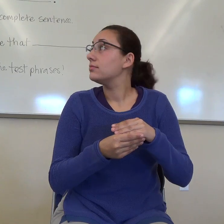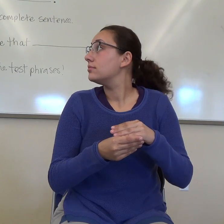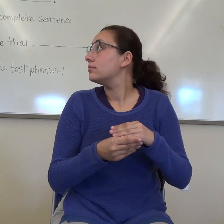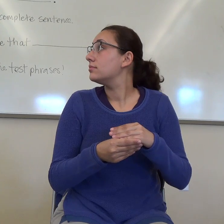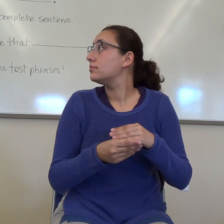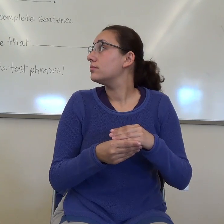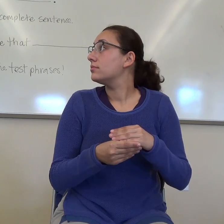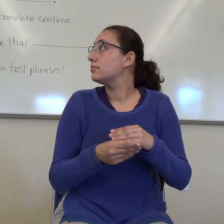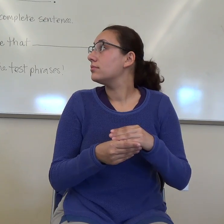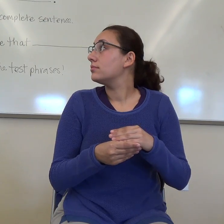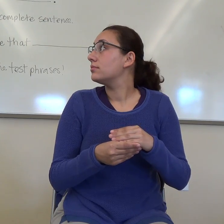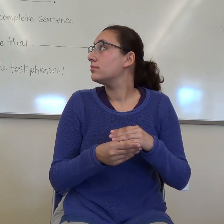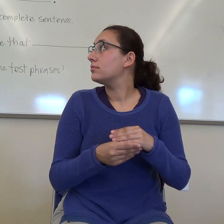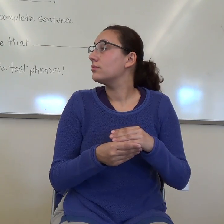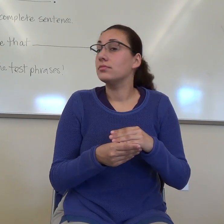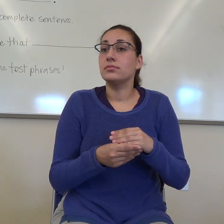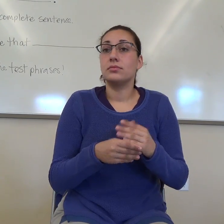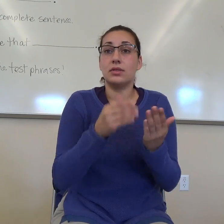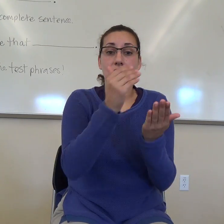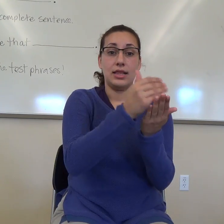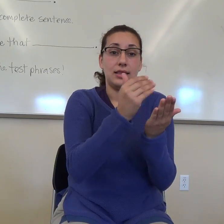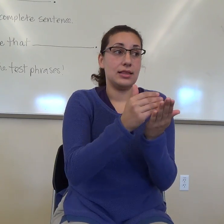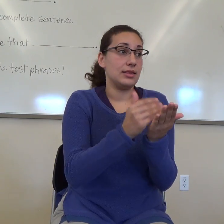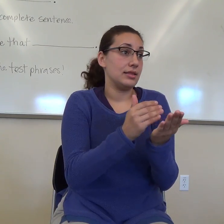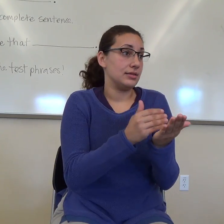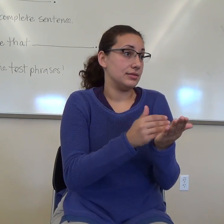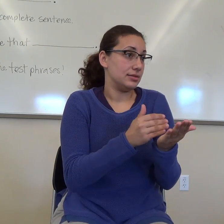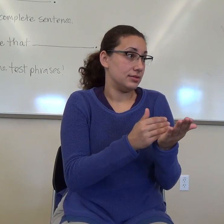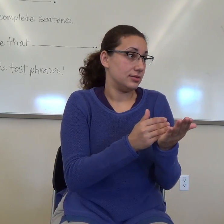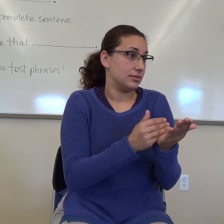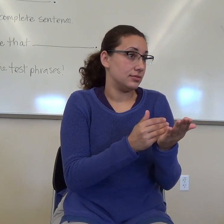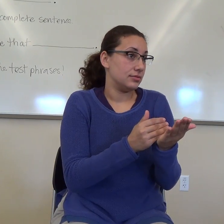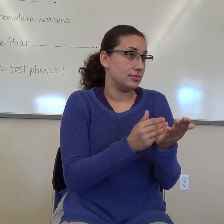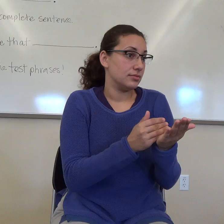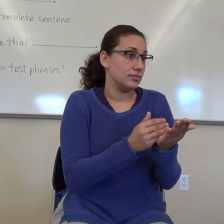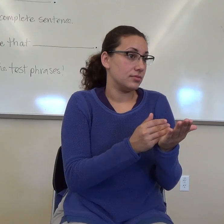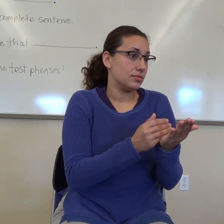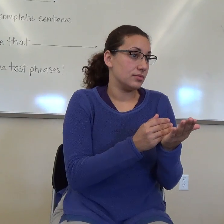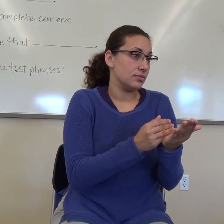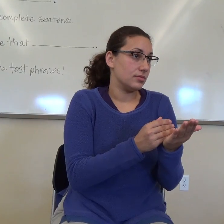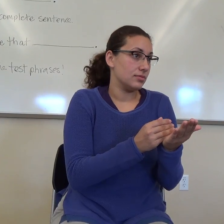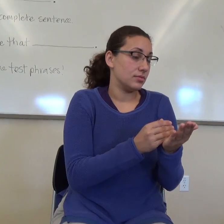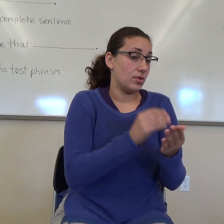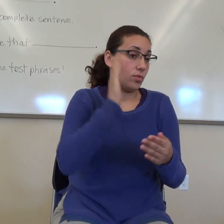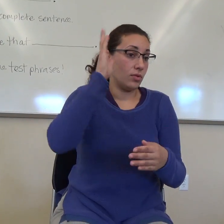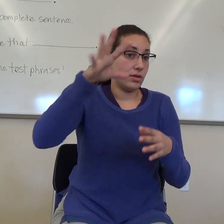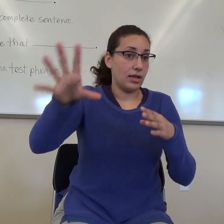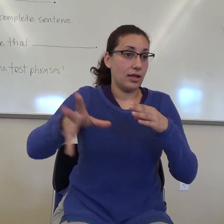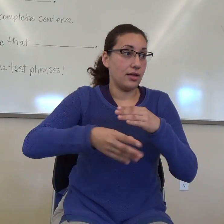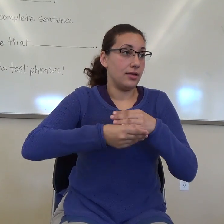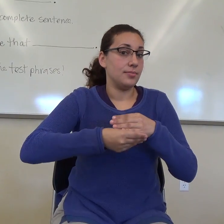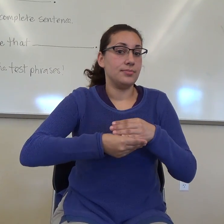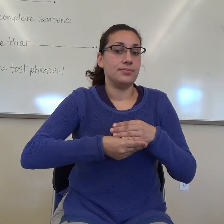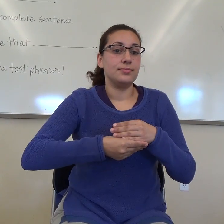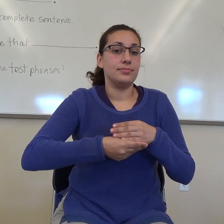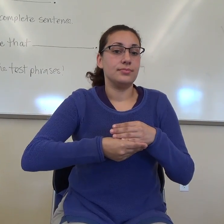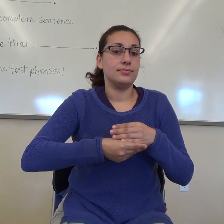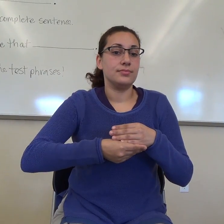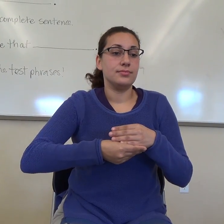to the list of things you're going to be doing on your weekly readings is many